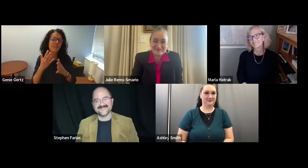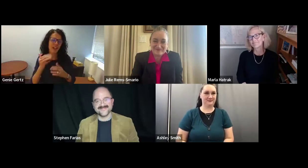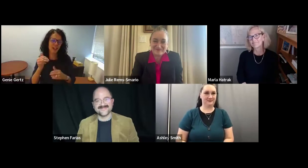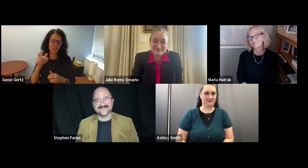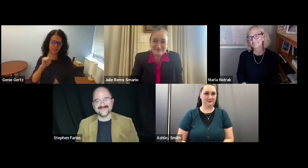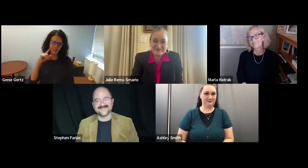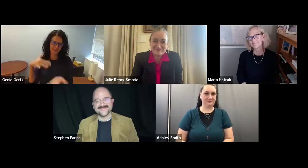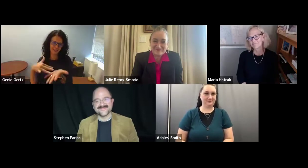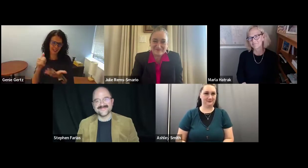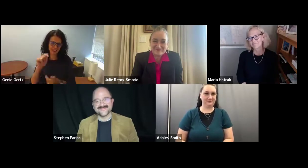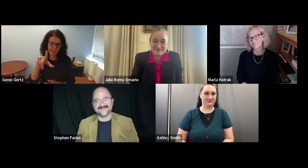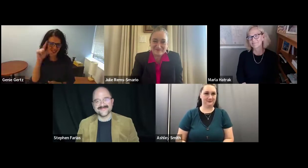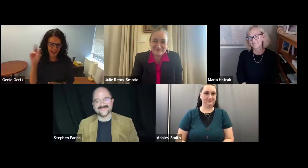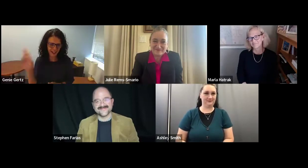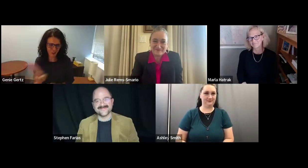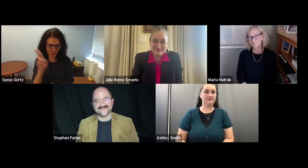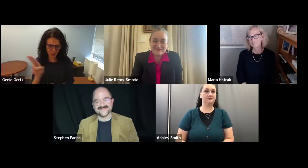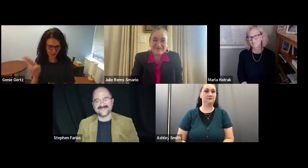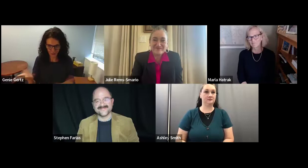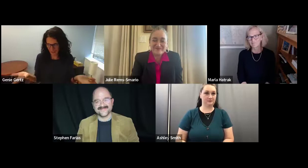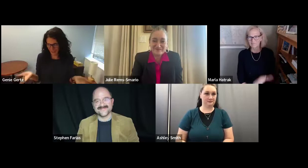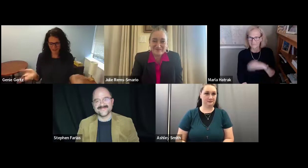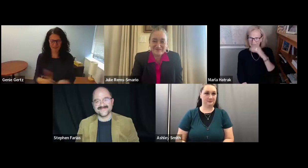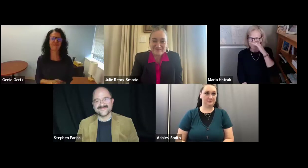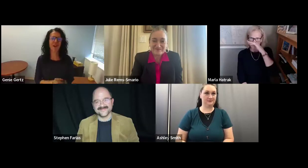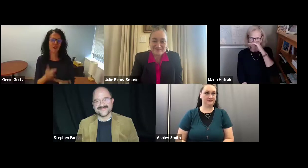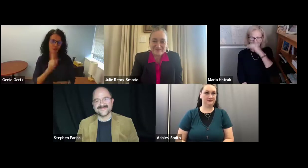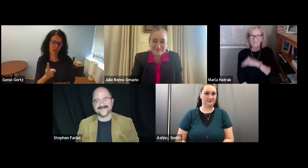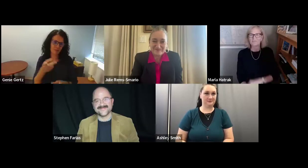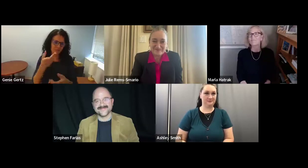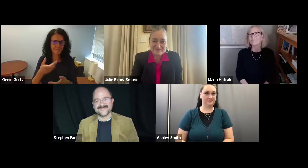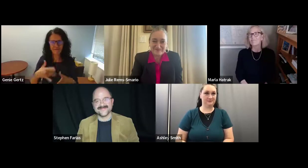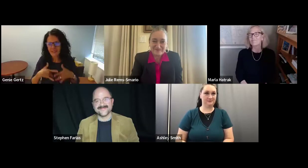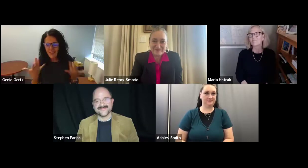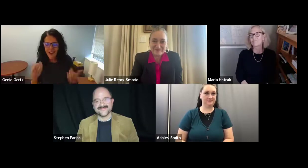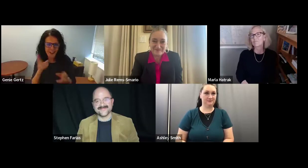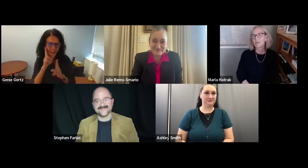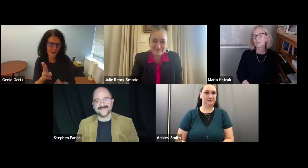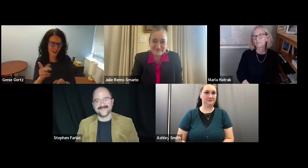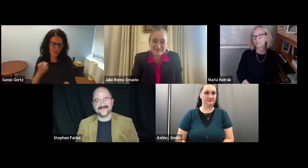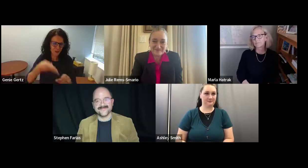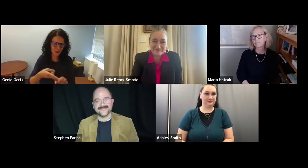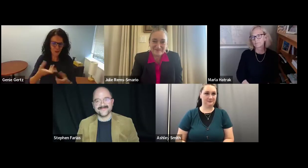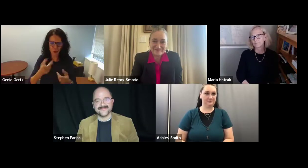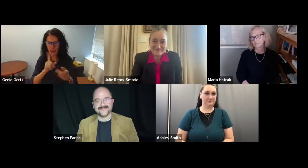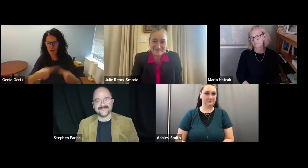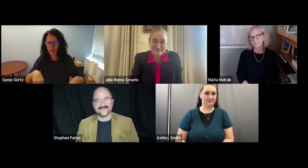Hi, I'm Jeannie Gertz. I'm a professor for the deaf studies at Gallaudet University, which is where I am now. And I'm really honored